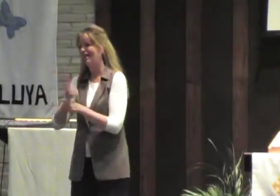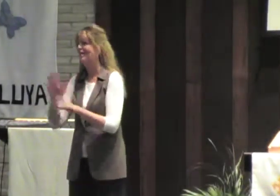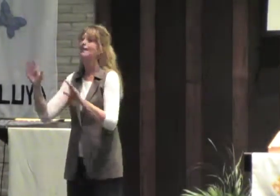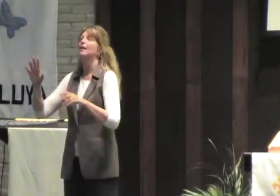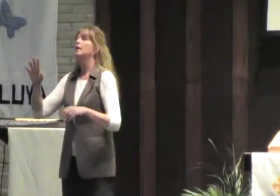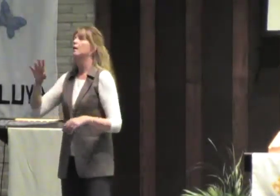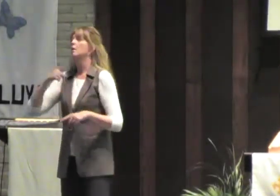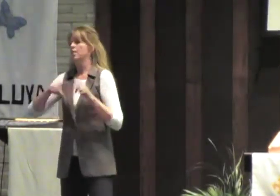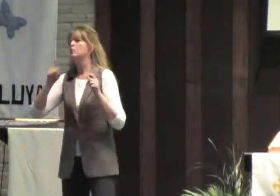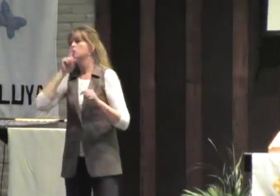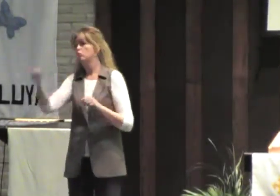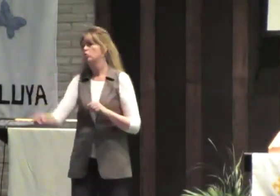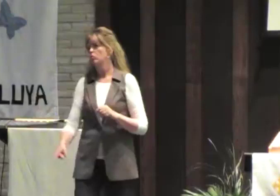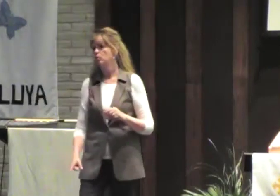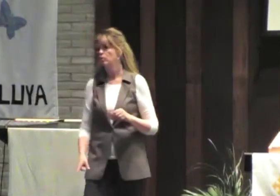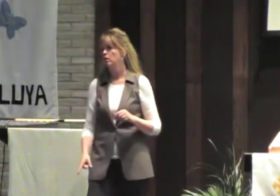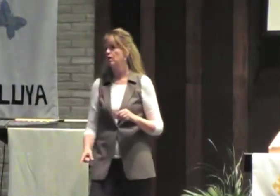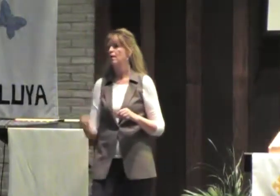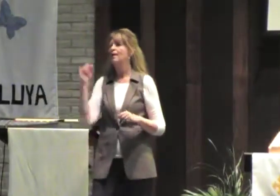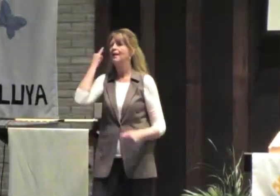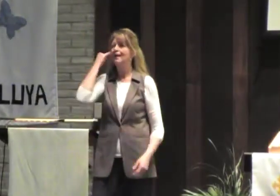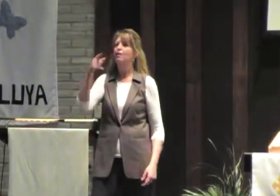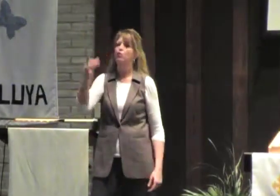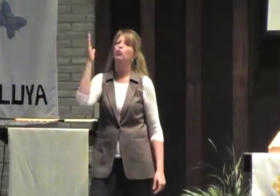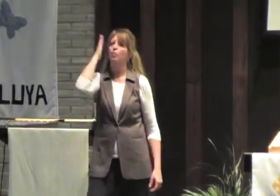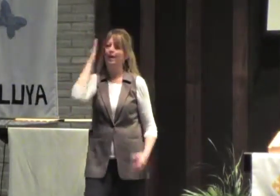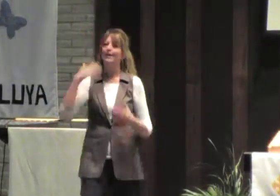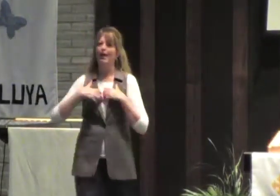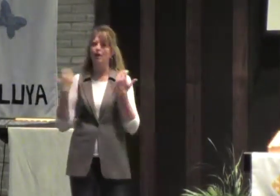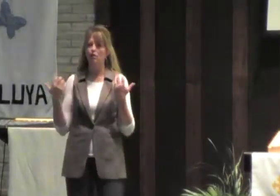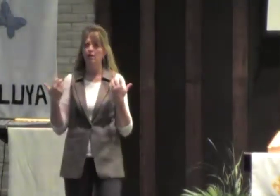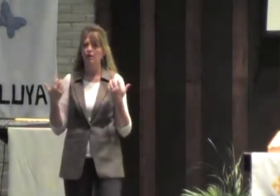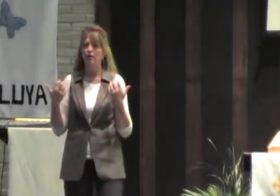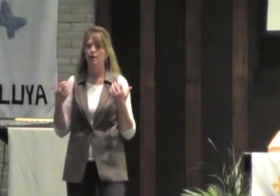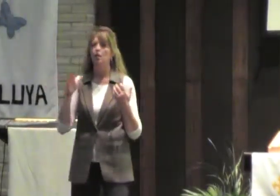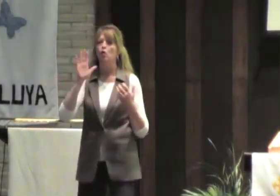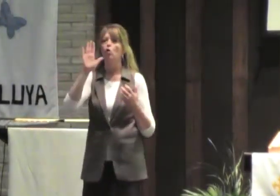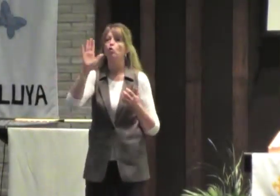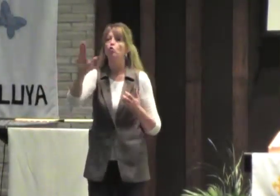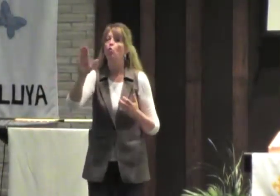night arguing, right? But it's true. If you go to bed angry,